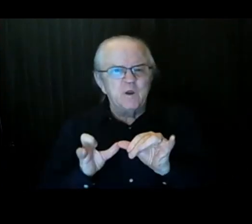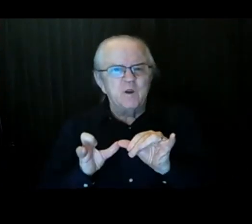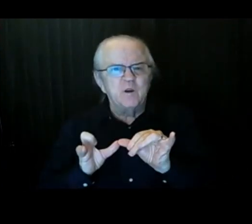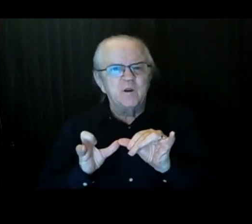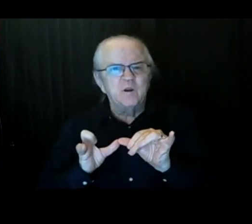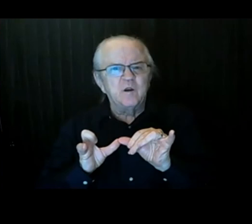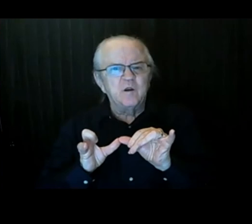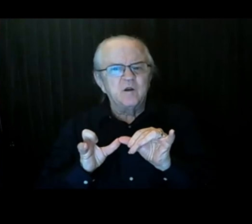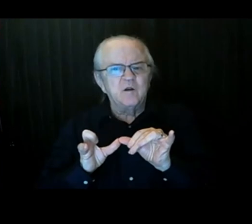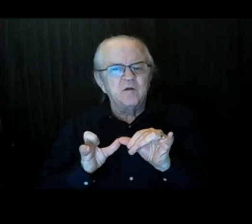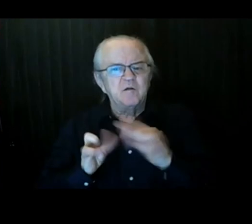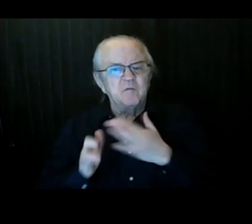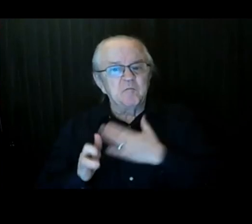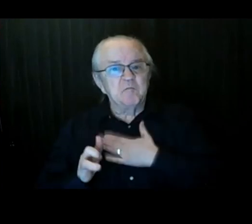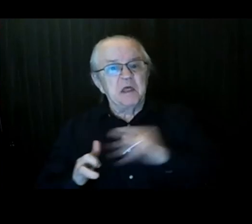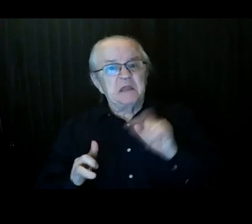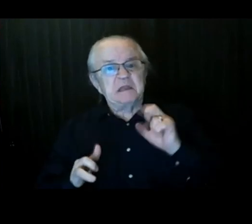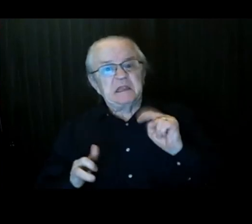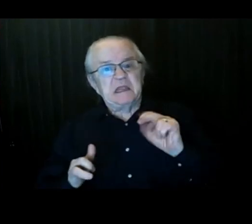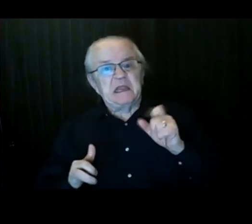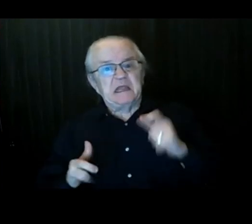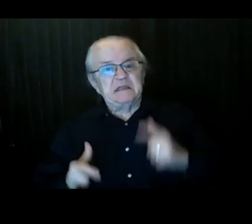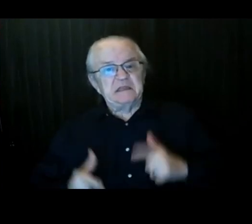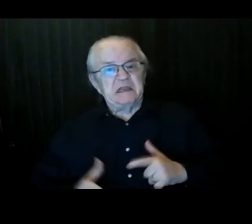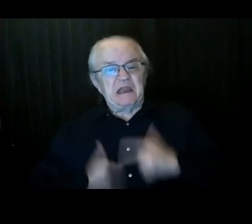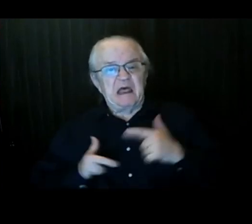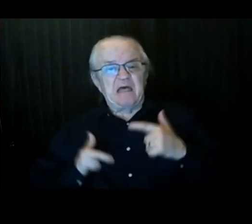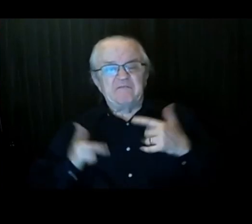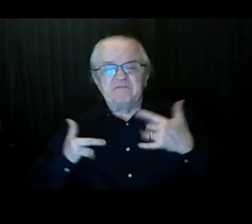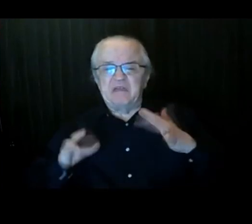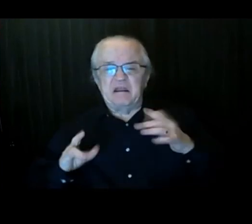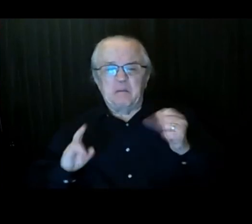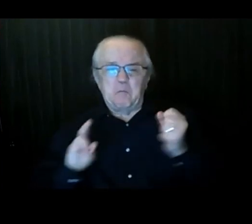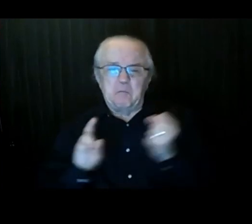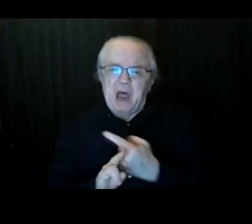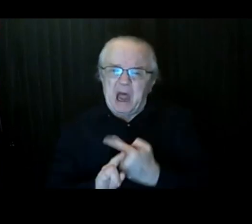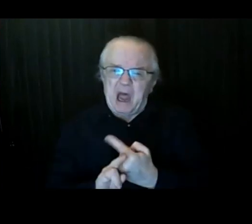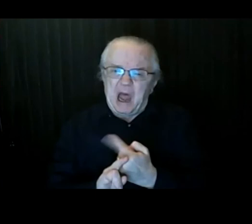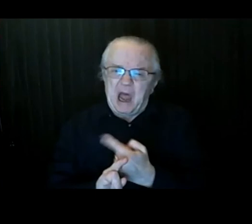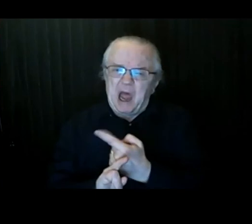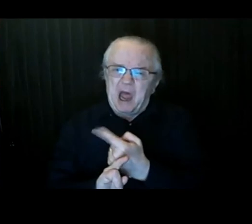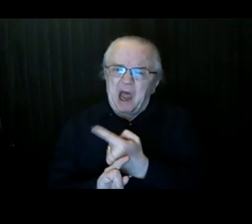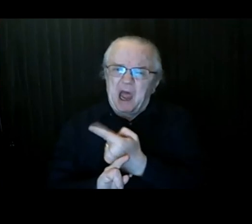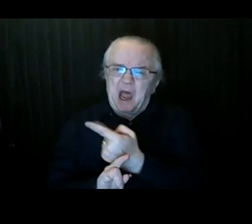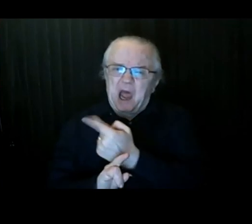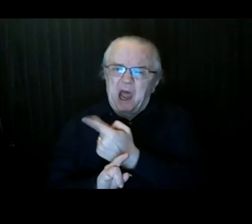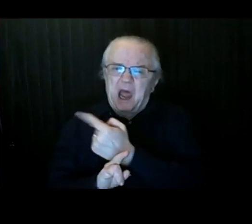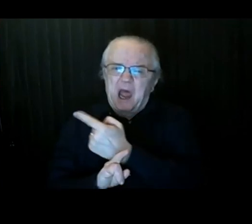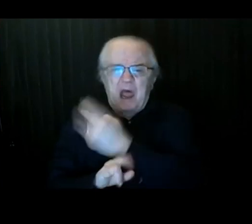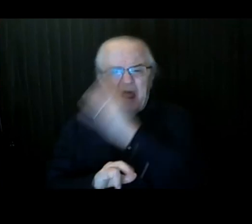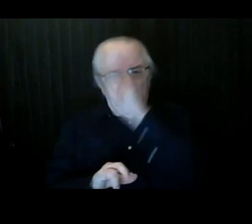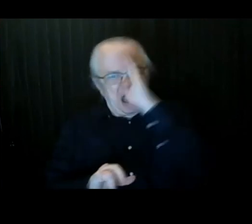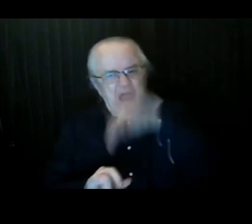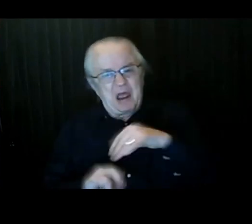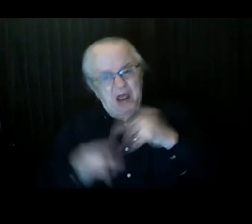My teenage life had spiraled out of position where it was supposed to be. I knew I couldn't argue with my